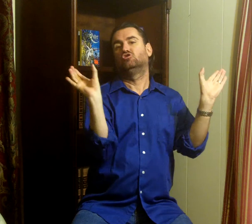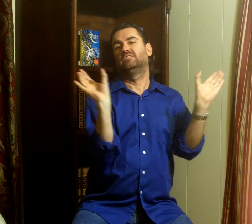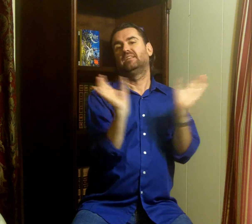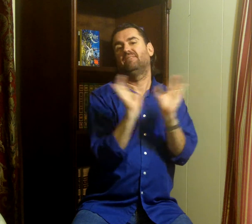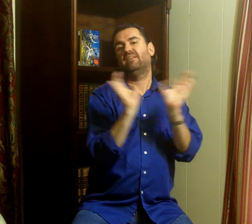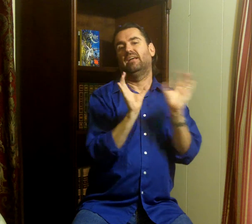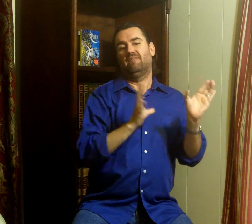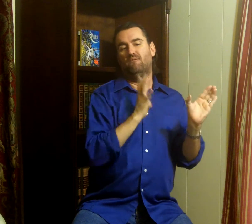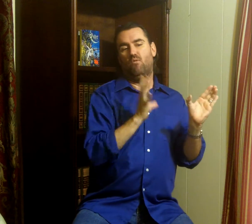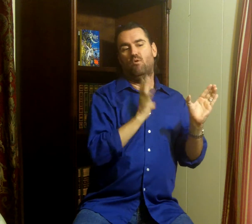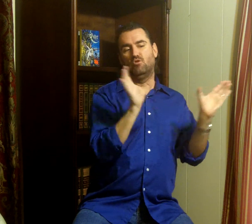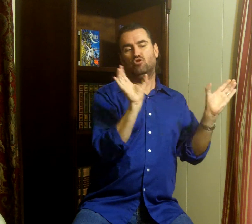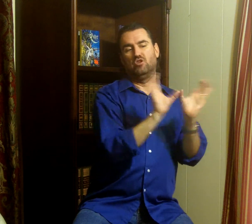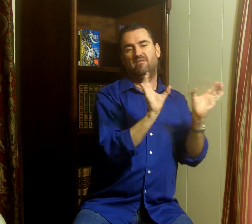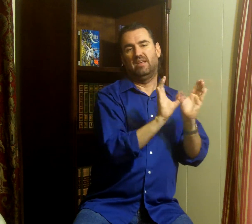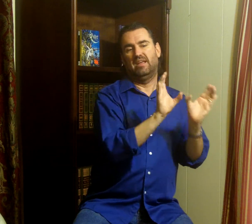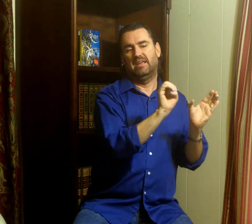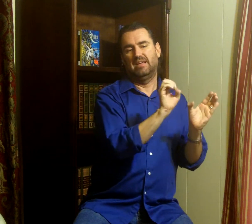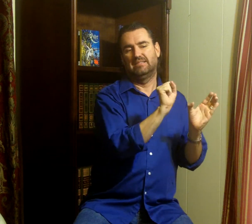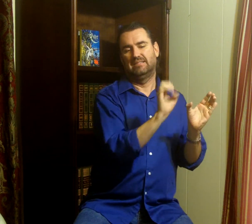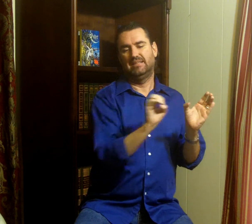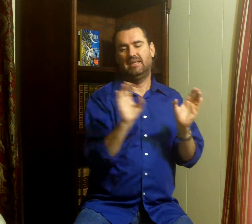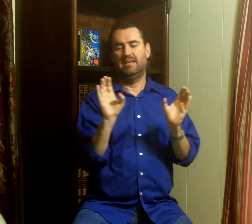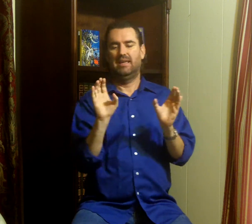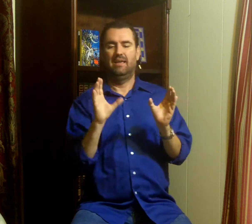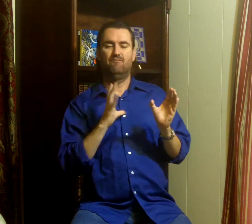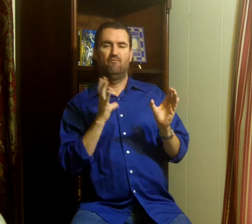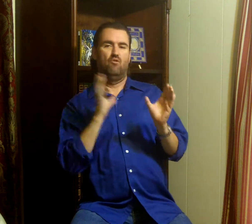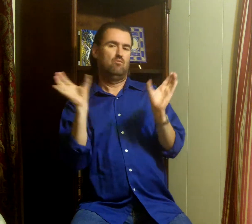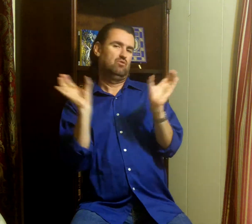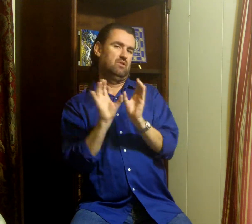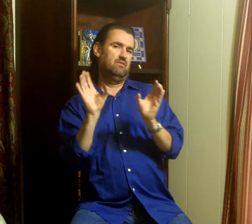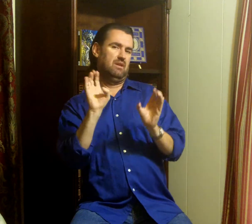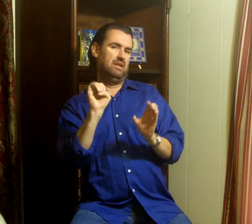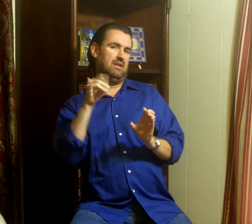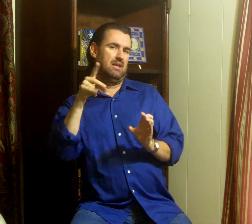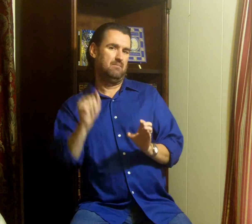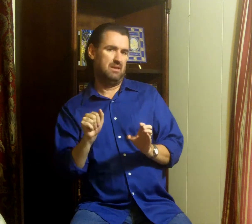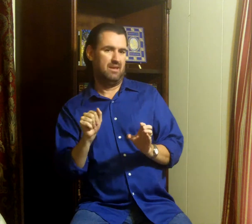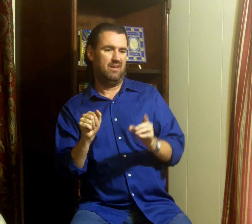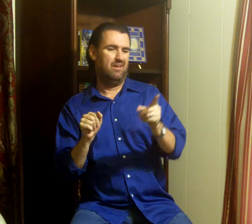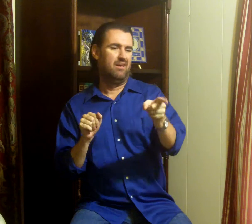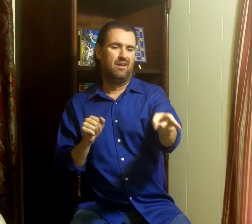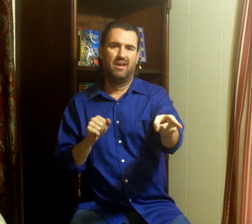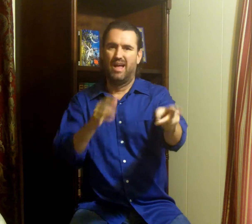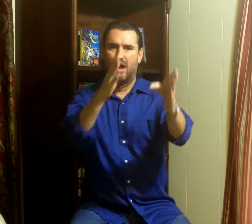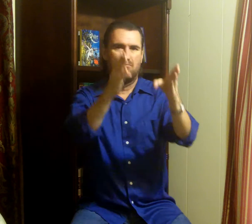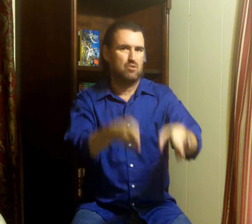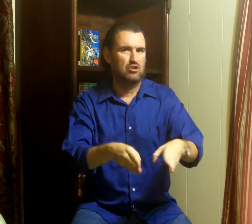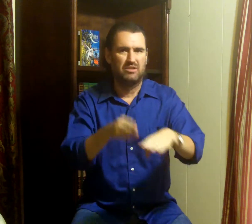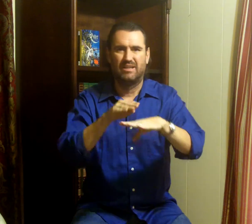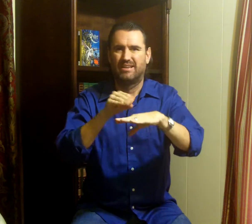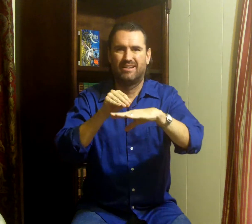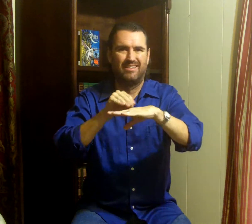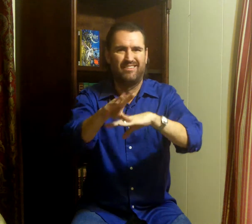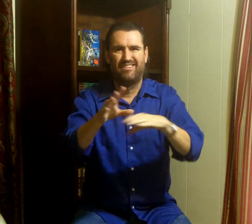could be useful in your state. So that's just an opinion of mine related to taking tests, is it can help you gauge what you